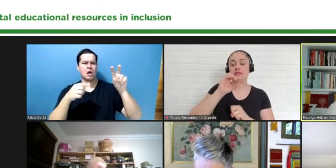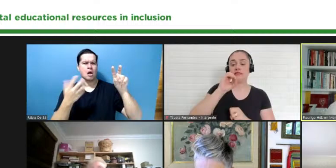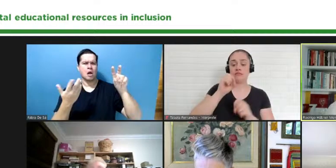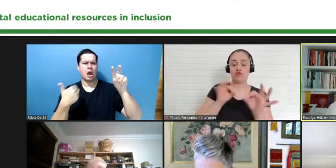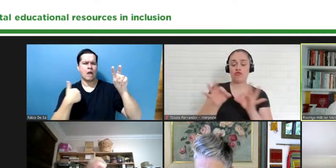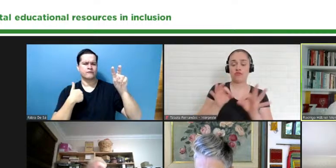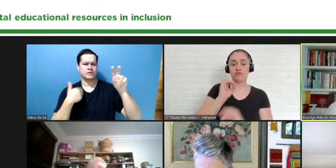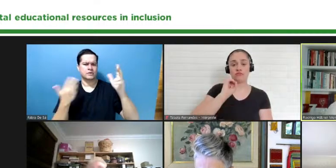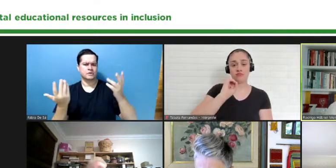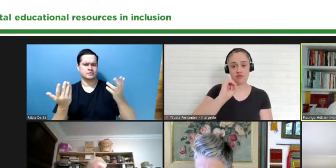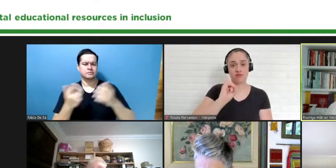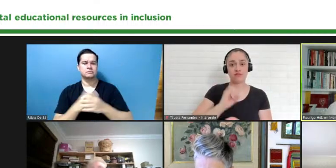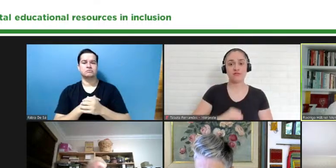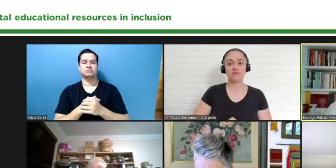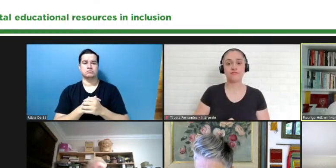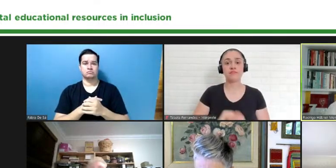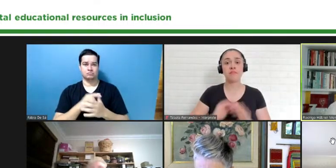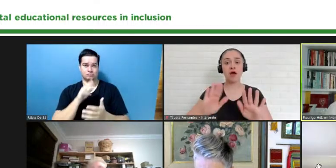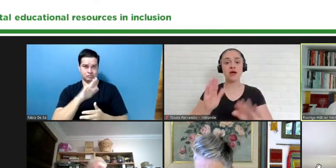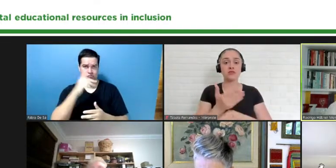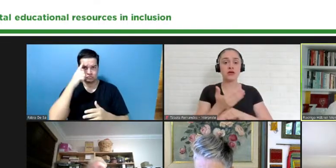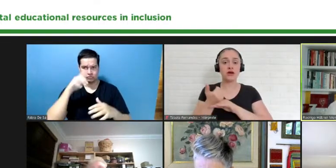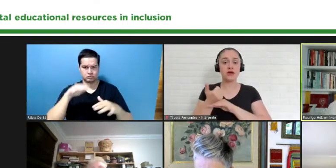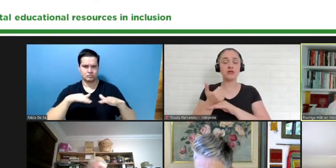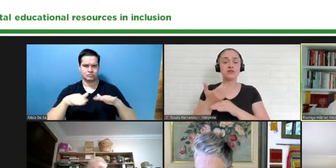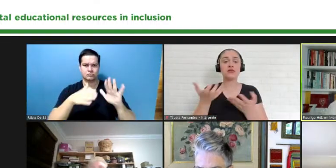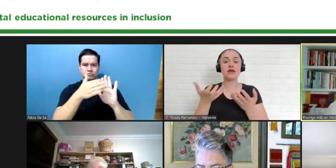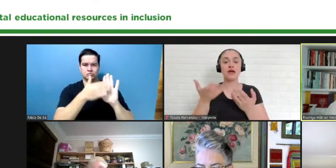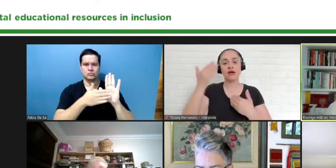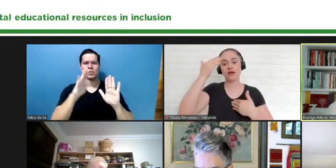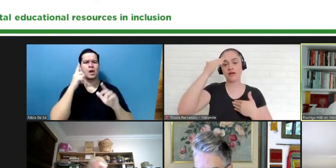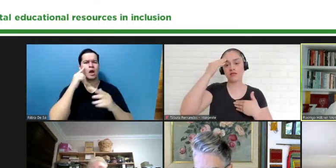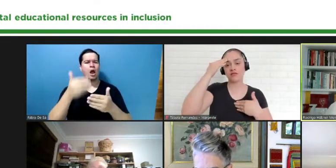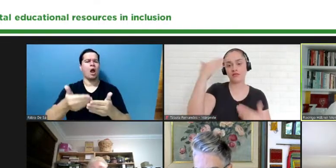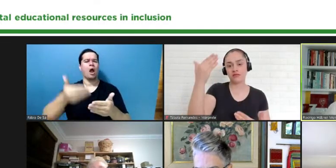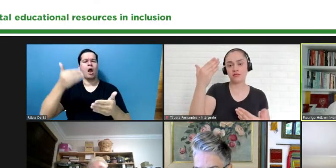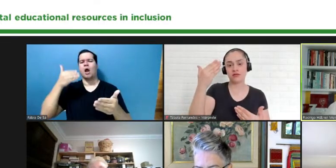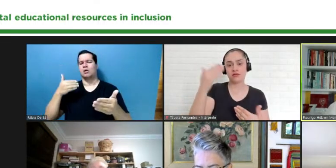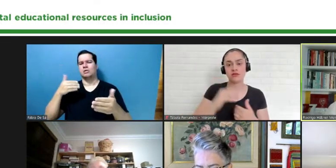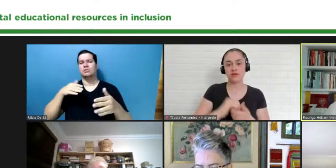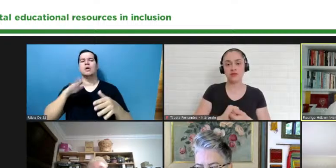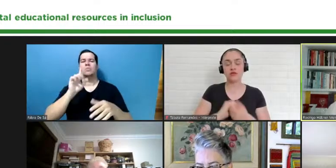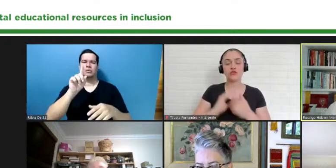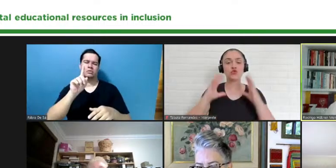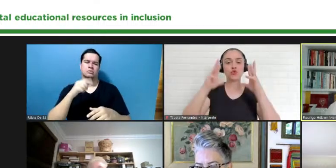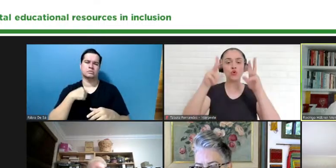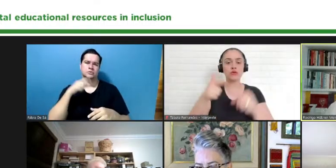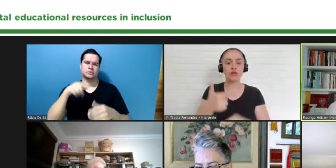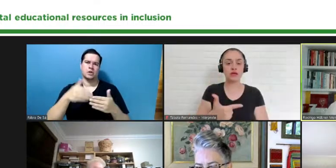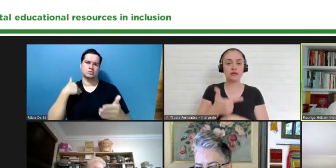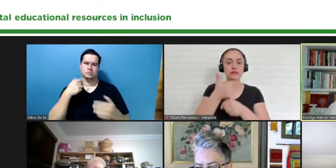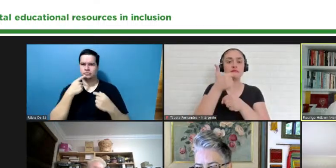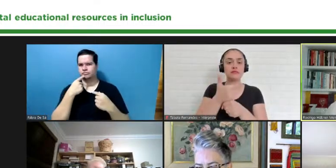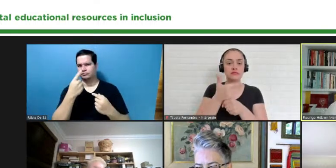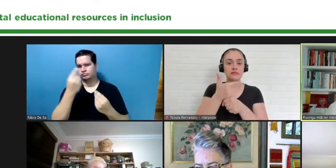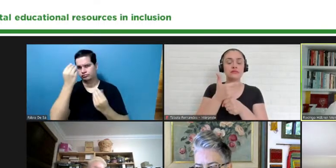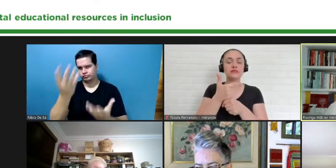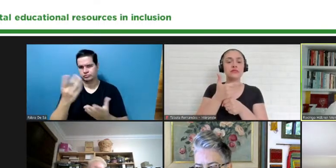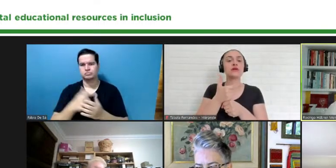to say thank you to Zero Project and all the leadership, the